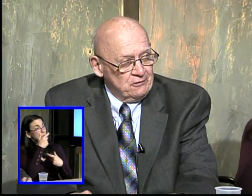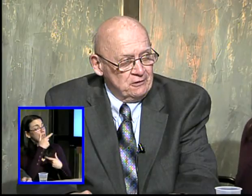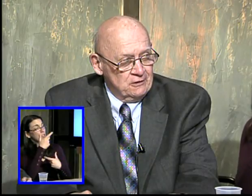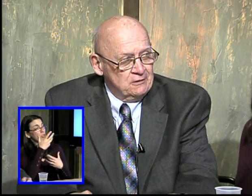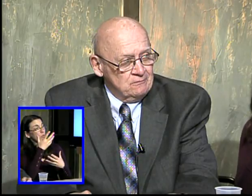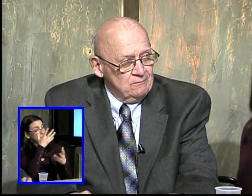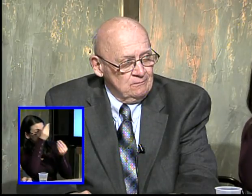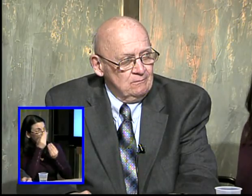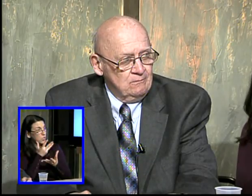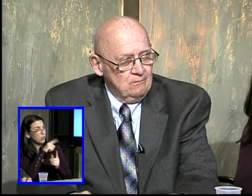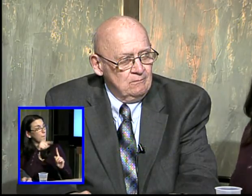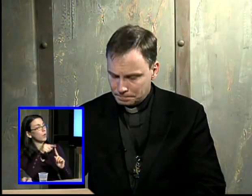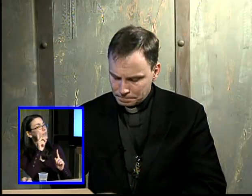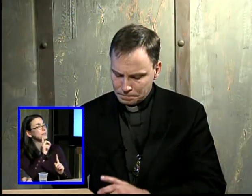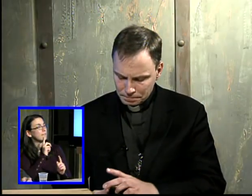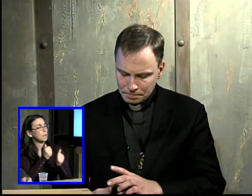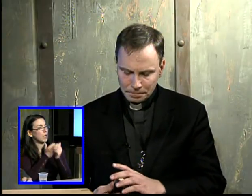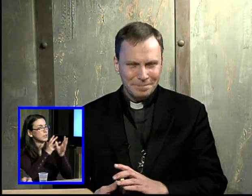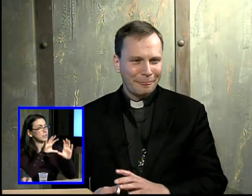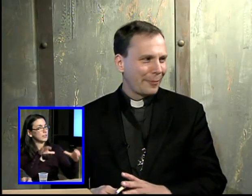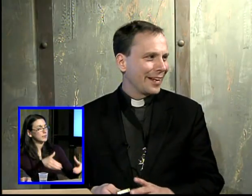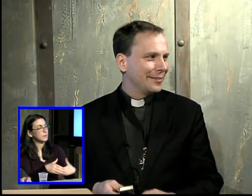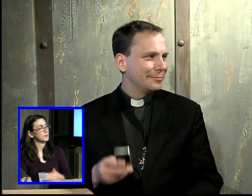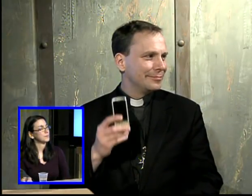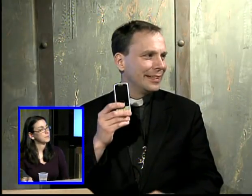deaf apostolate.